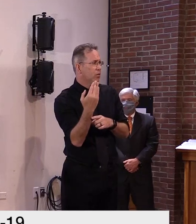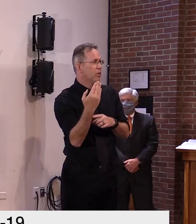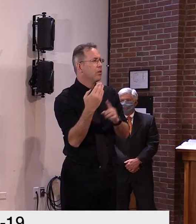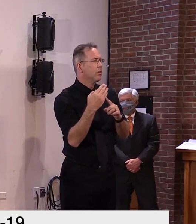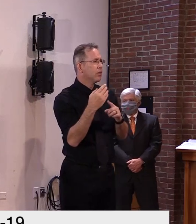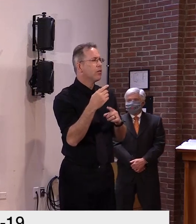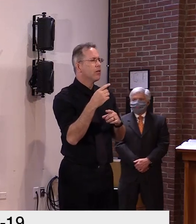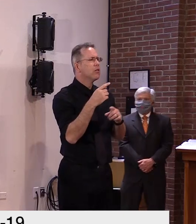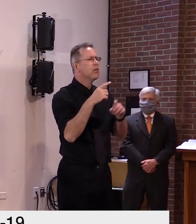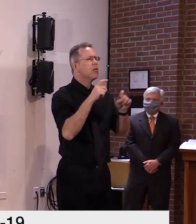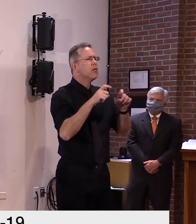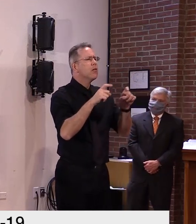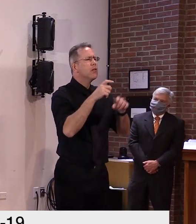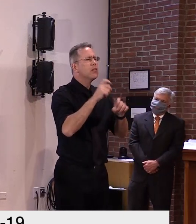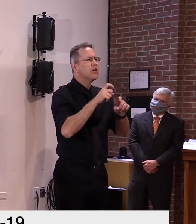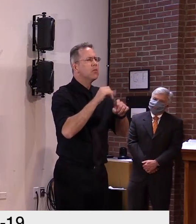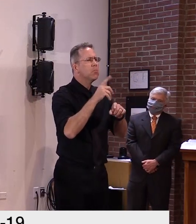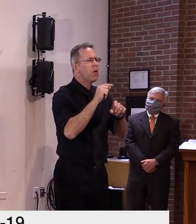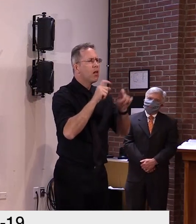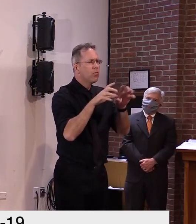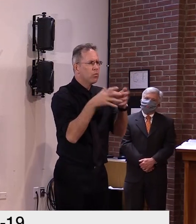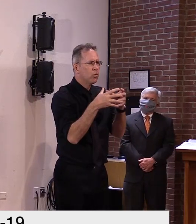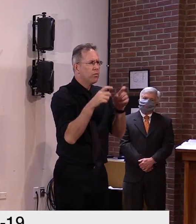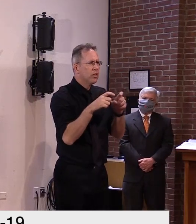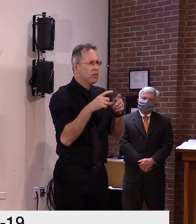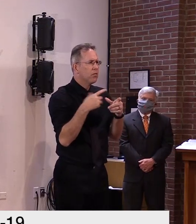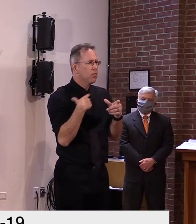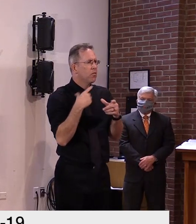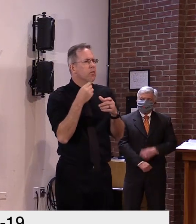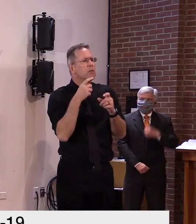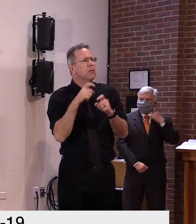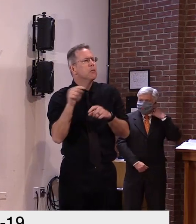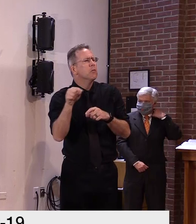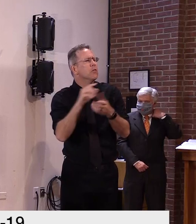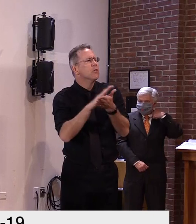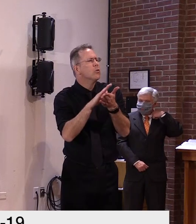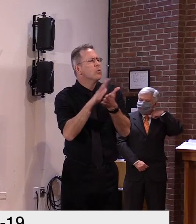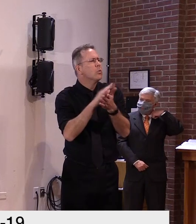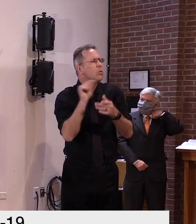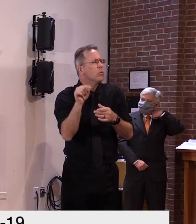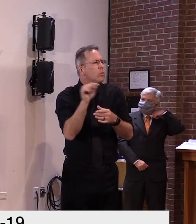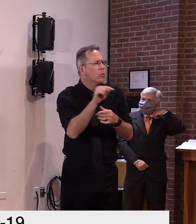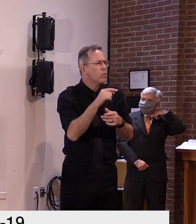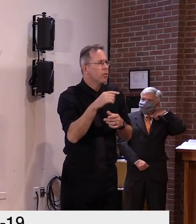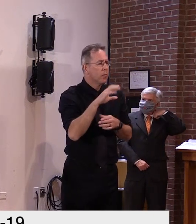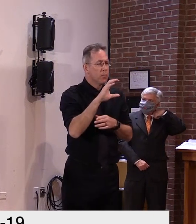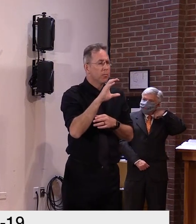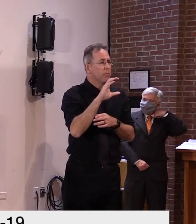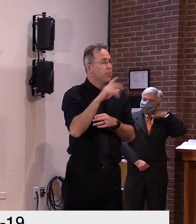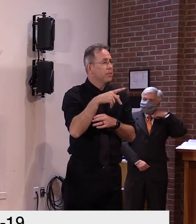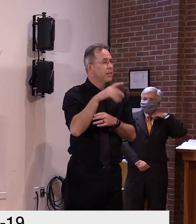number. And actually, the PCB levels came back